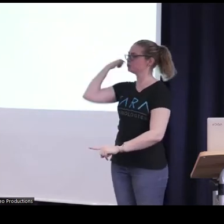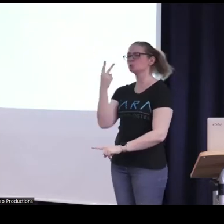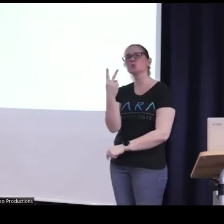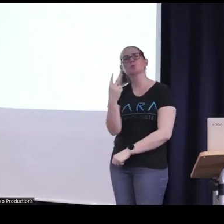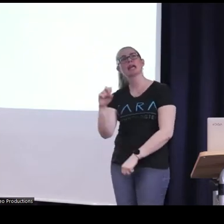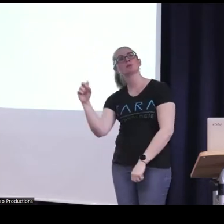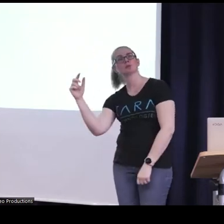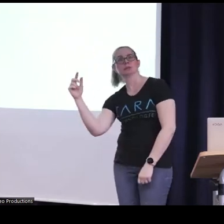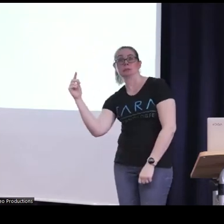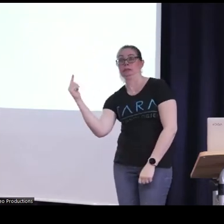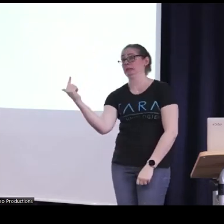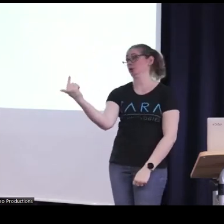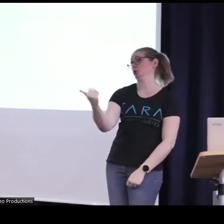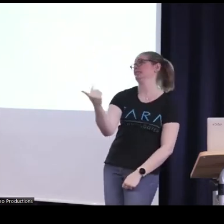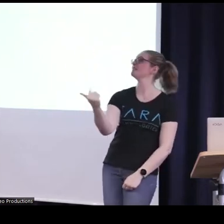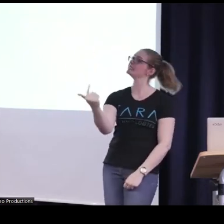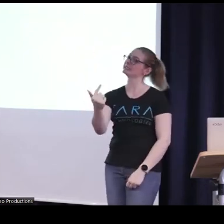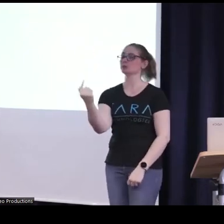The first is from, when was it,